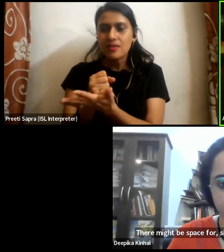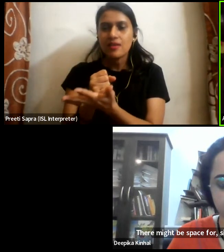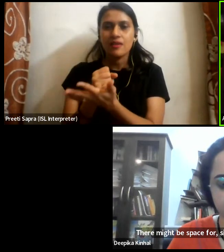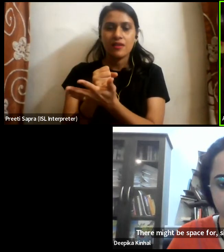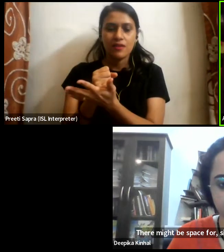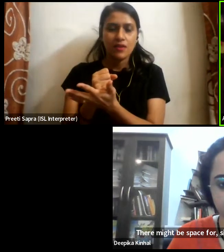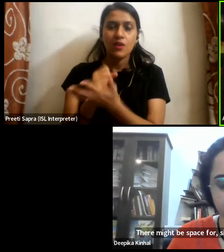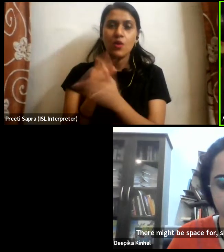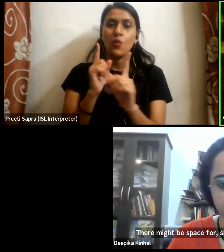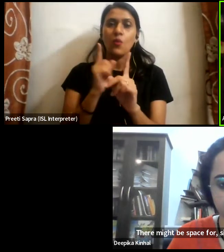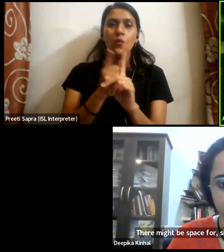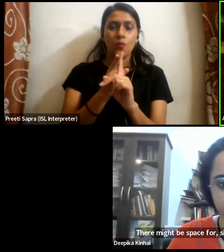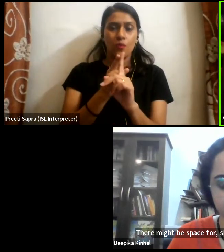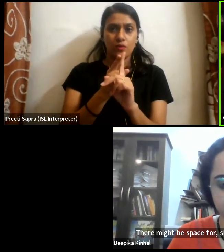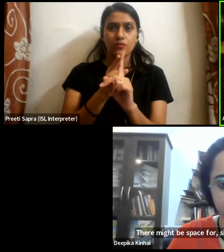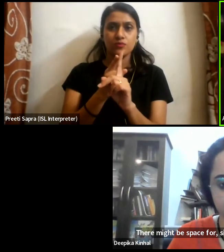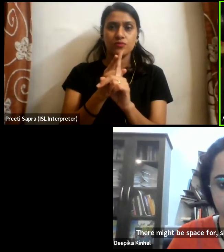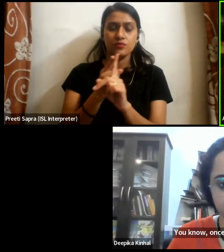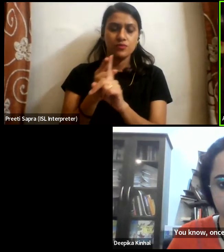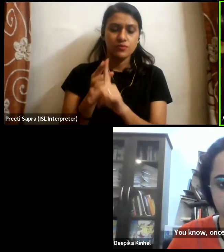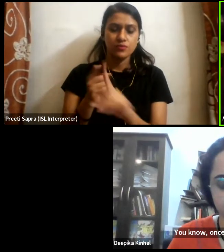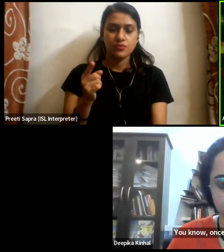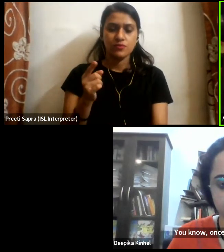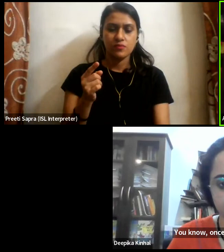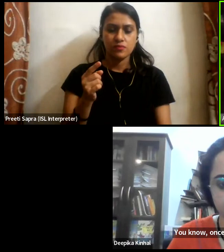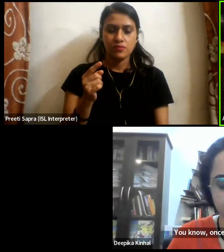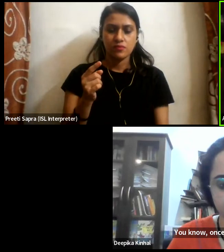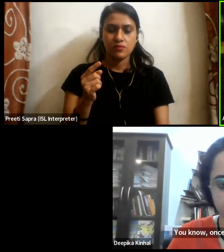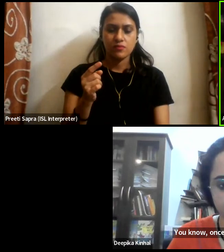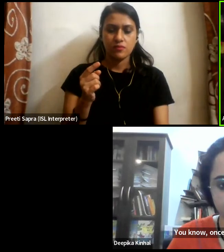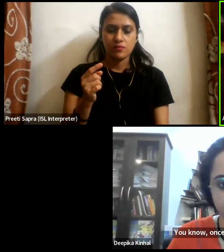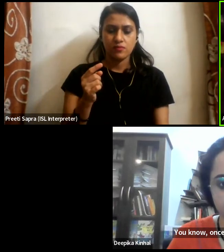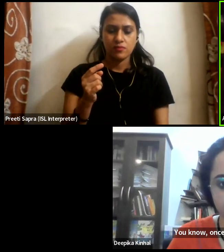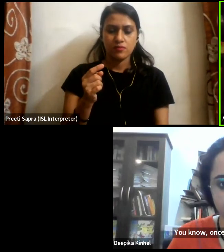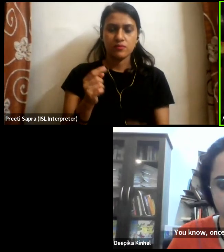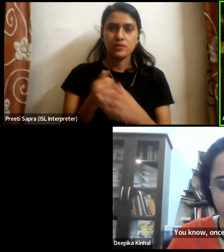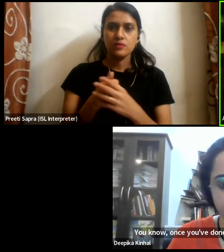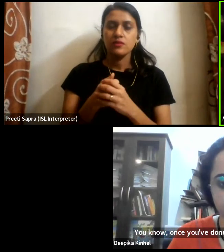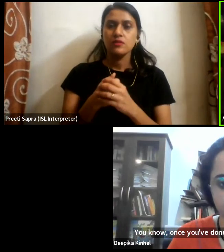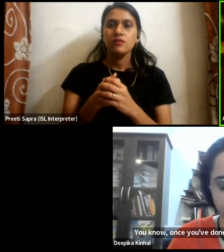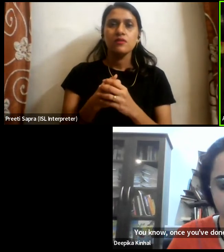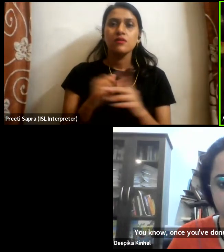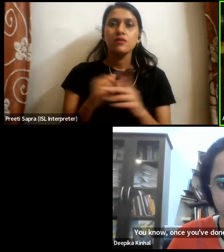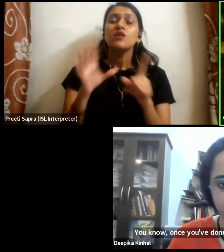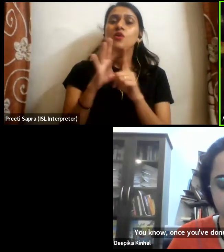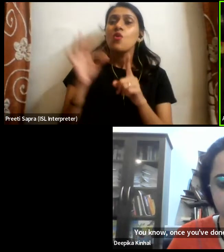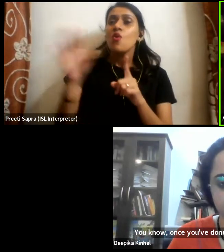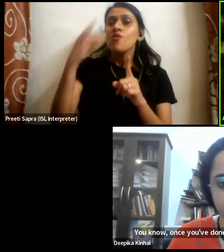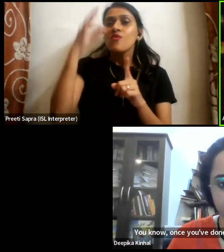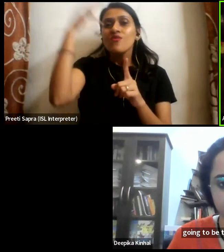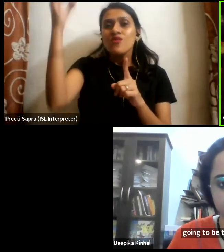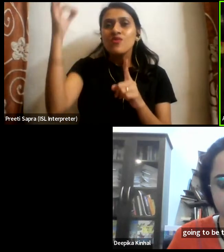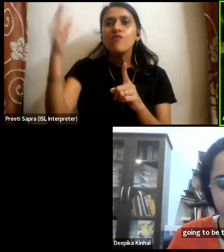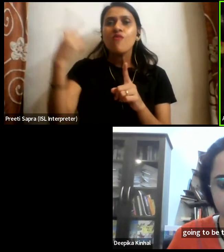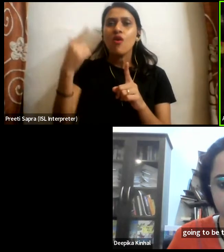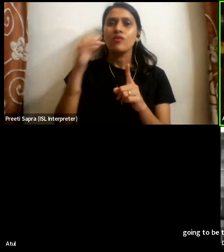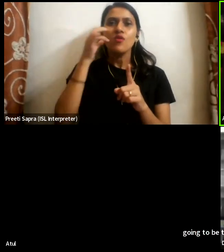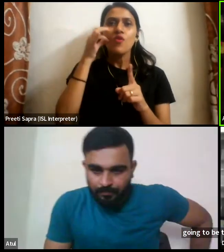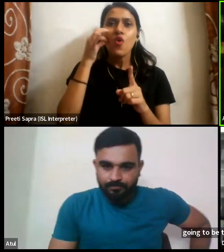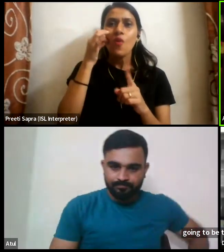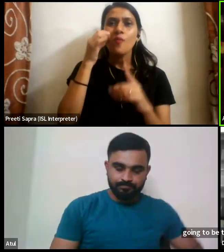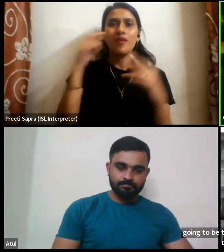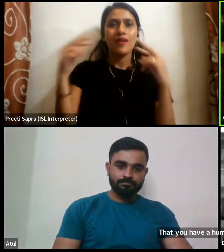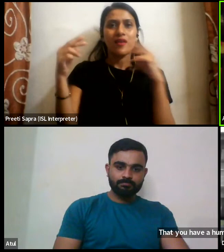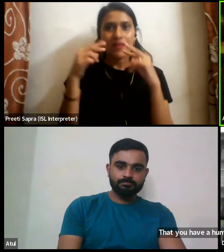Once you've done, the future is going to be that, right? That you have a human interface with with